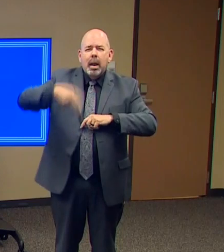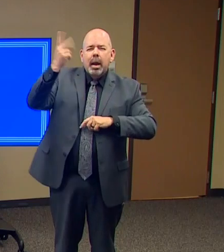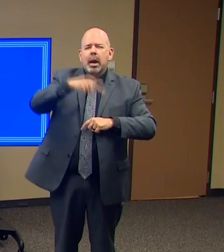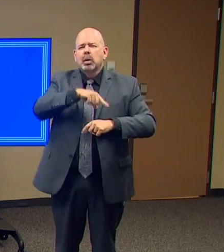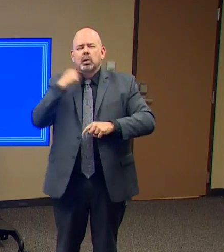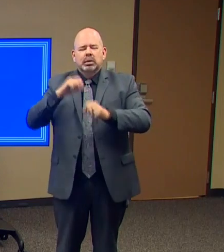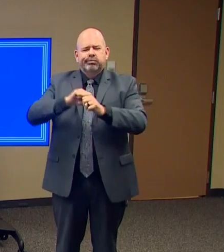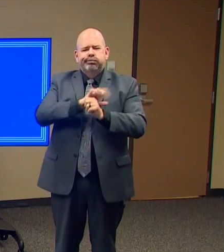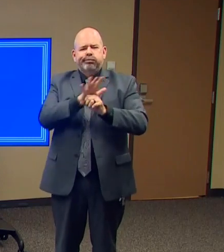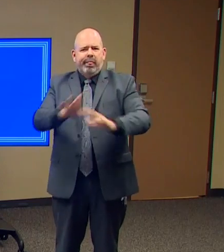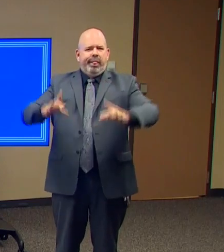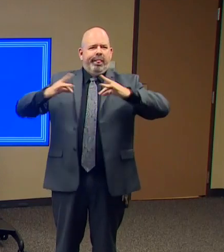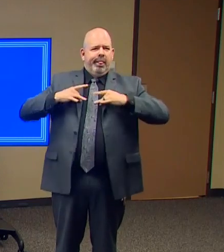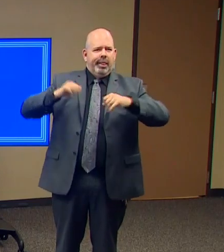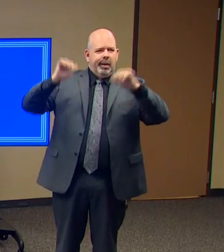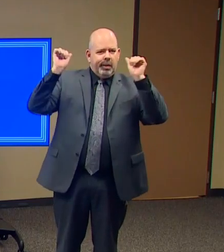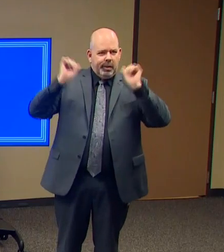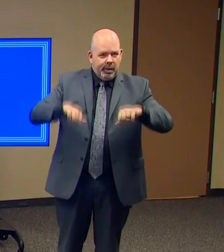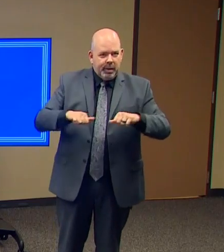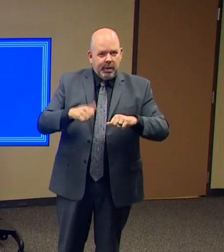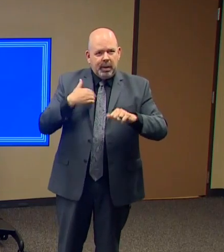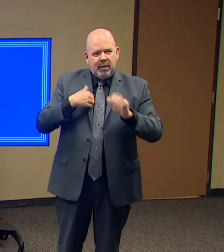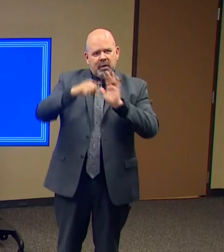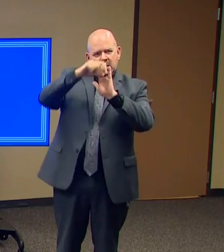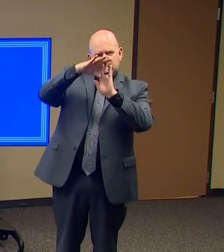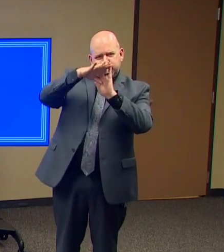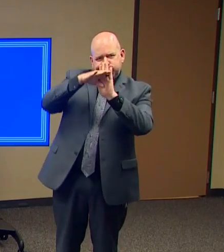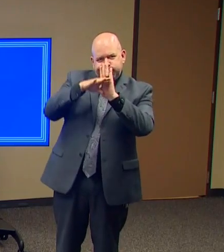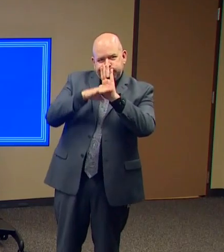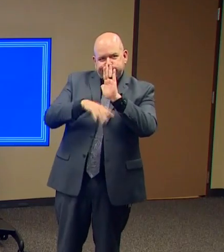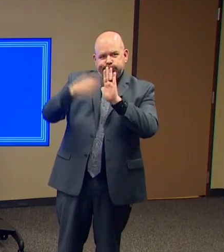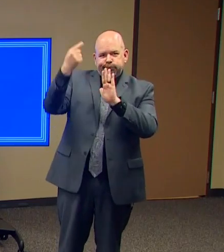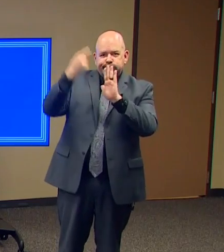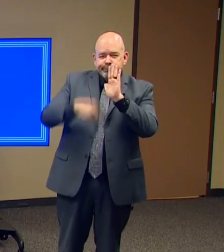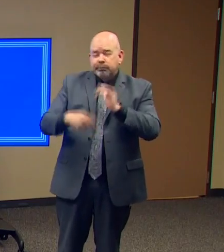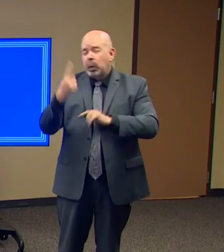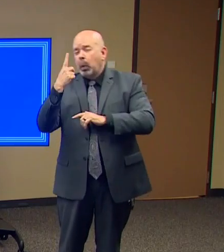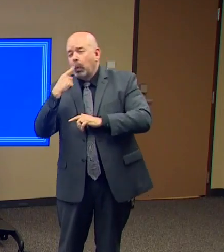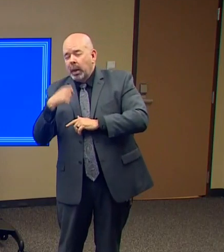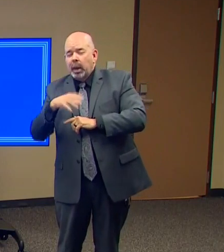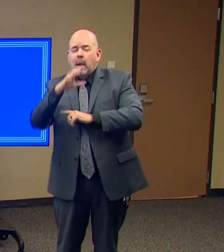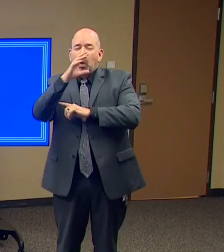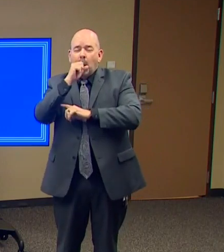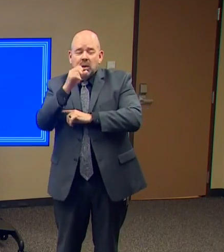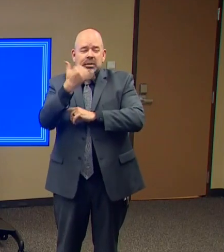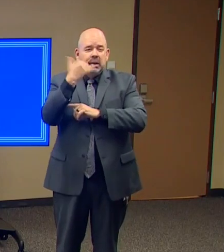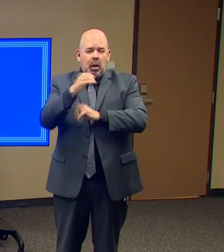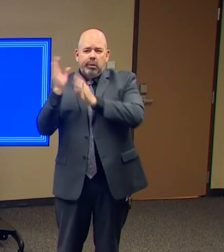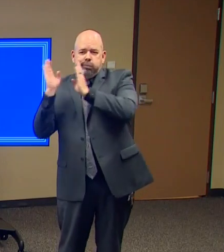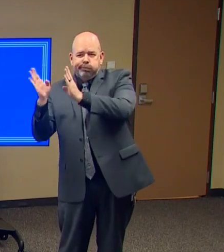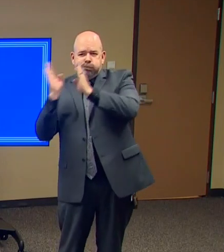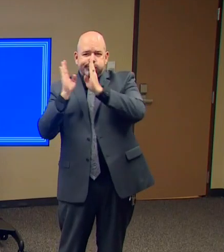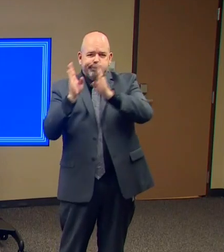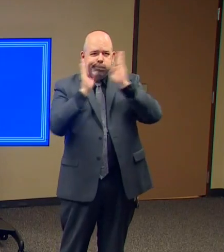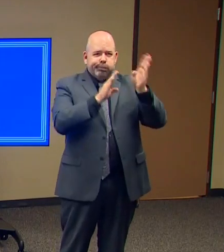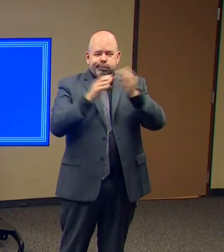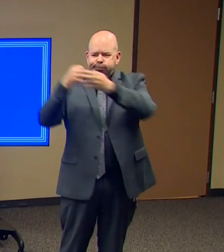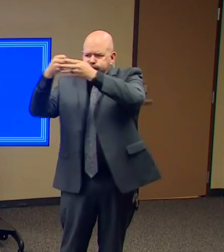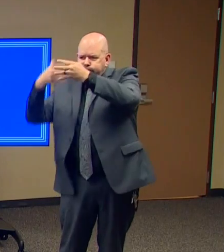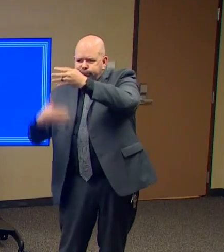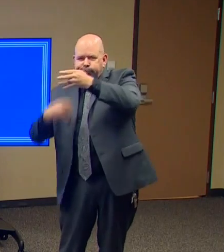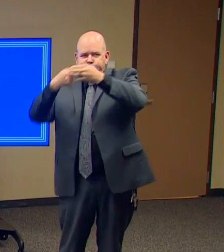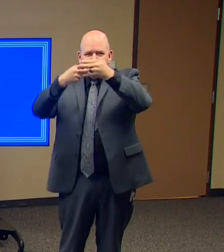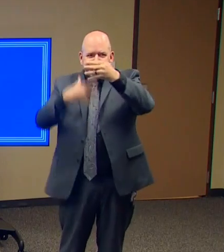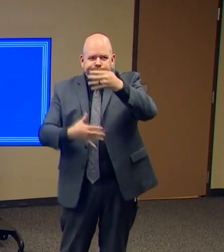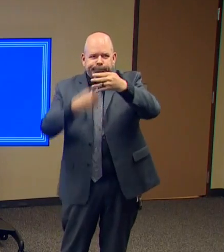red, orange, yellow, green color chart, and it's for high-risk individuals. So a